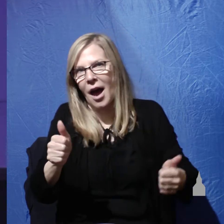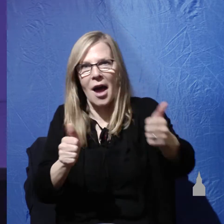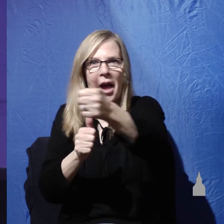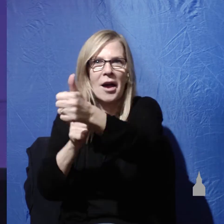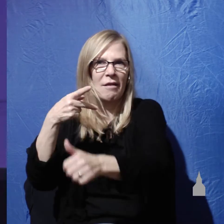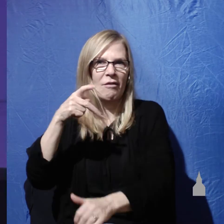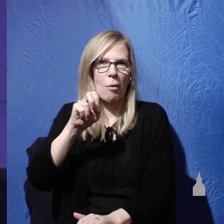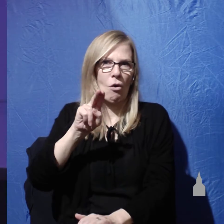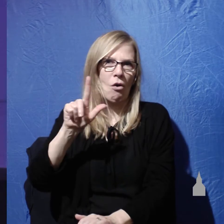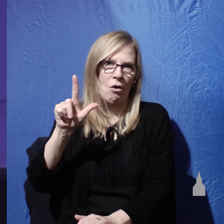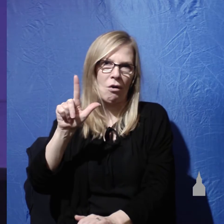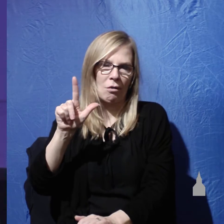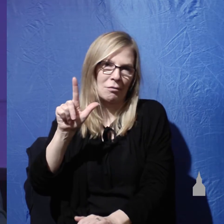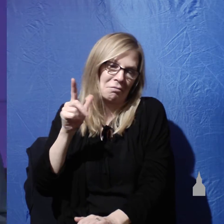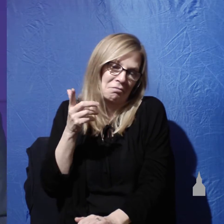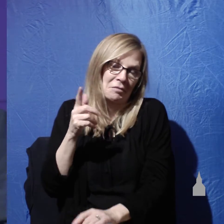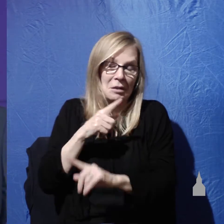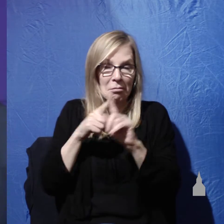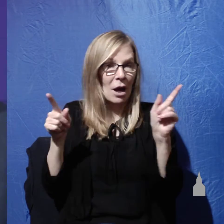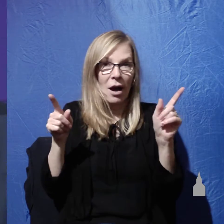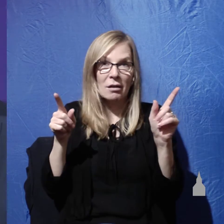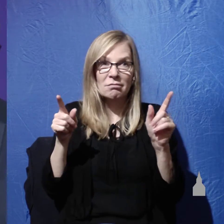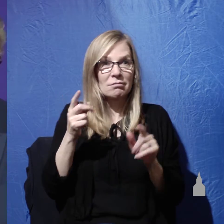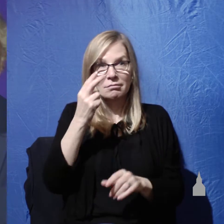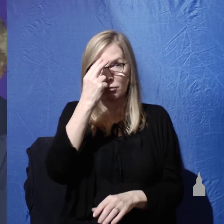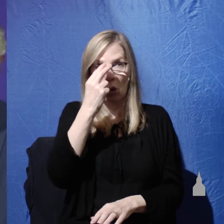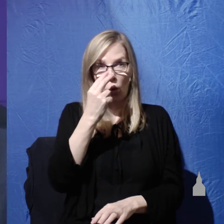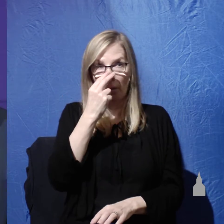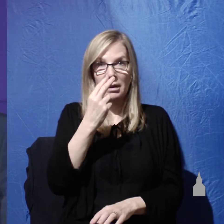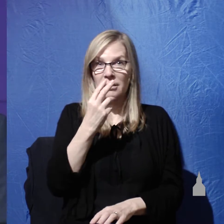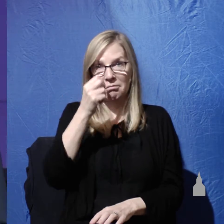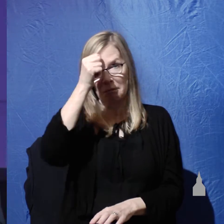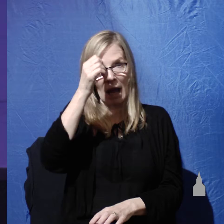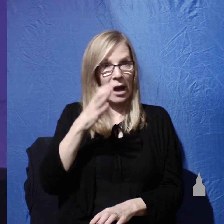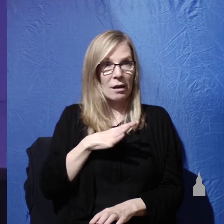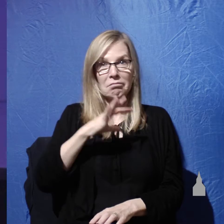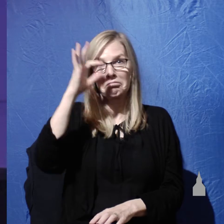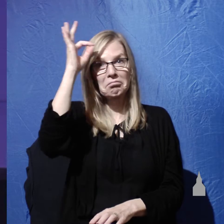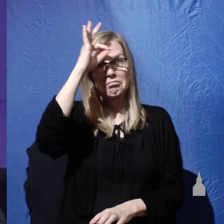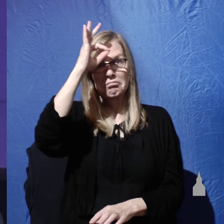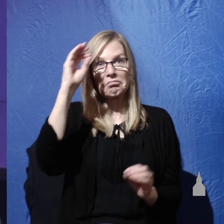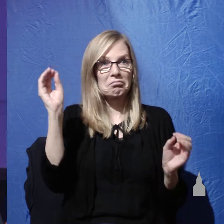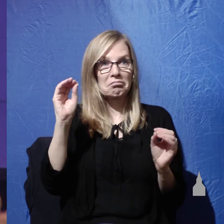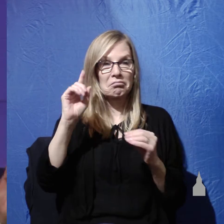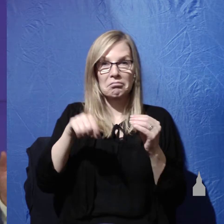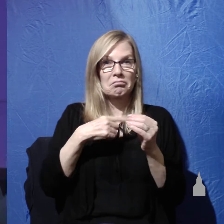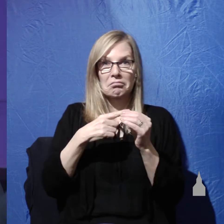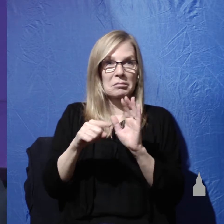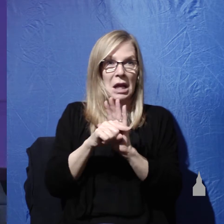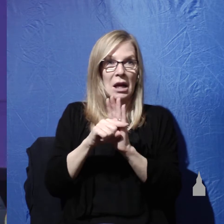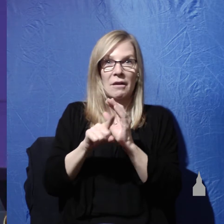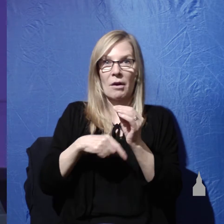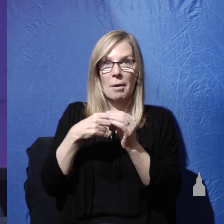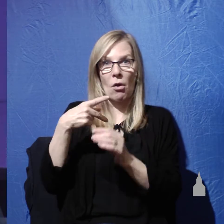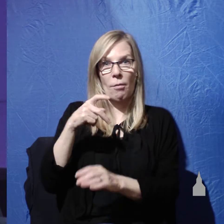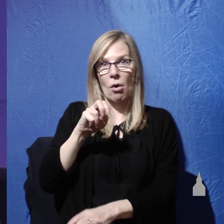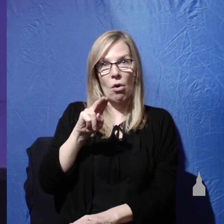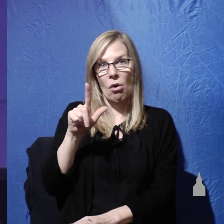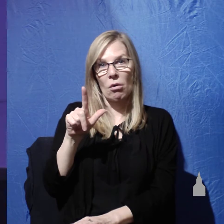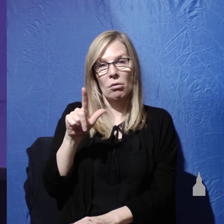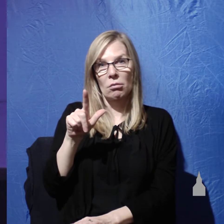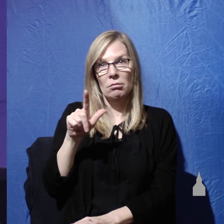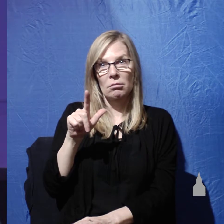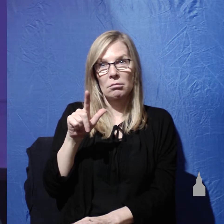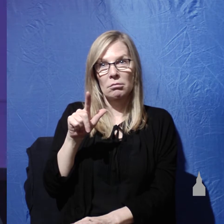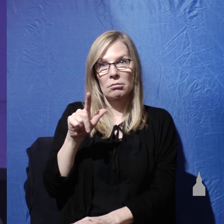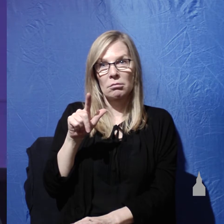boat. But the fact that these Roman men didn't know anything negative about Paul, it doesn't mean that they hadn't